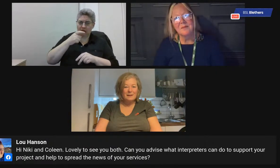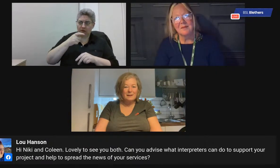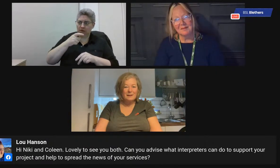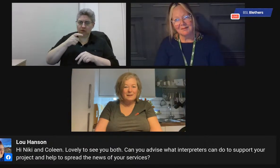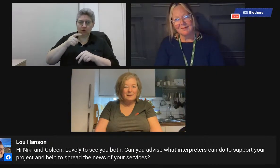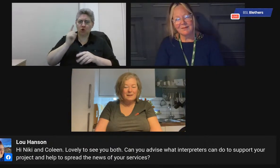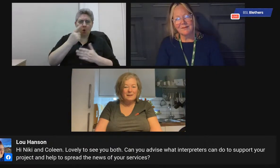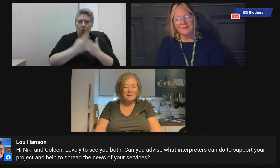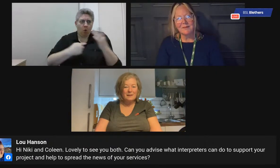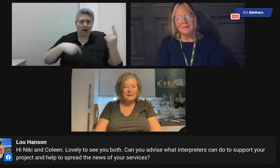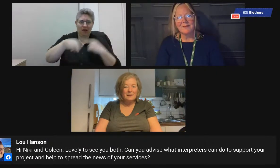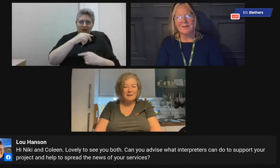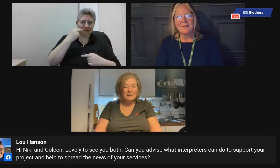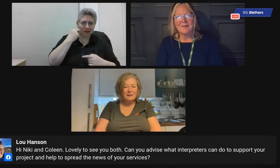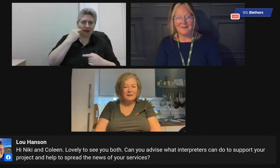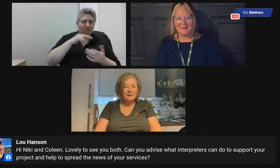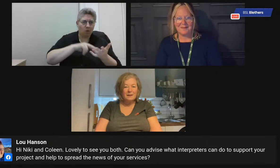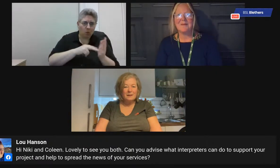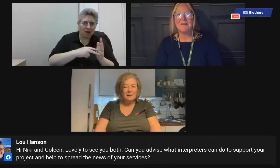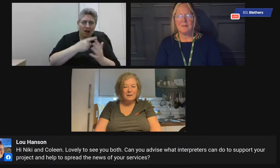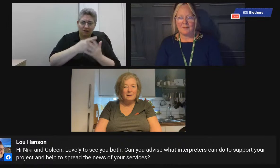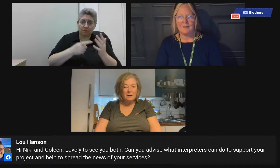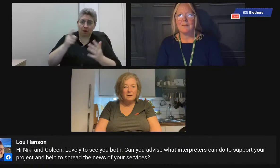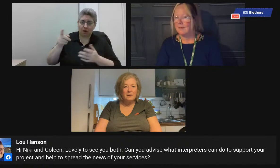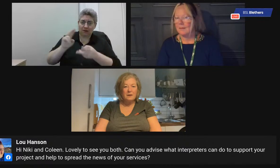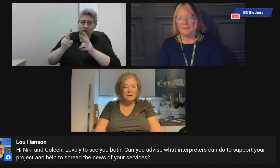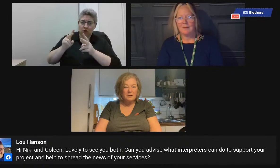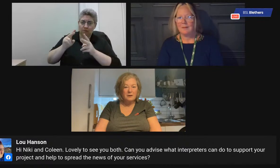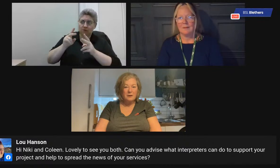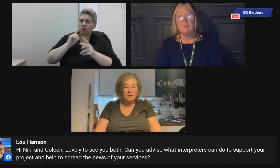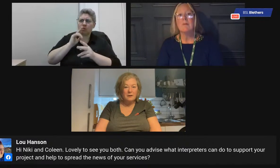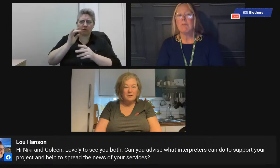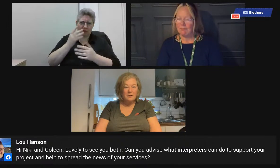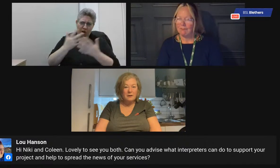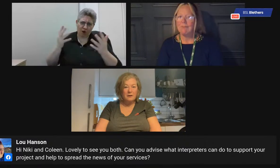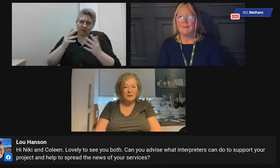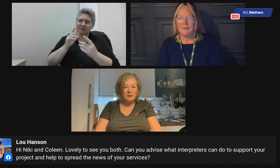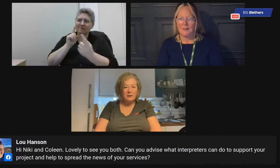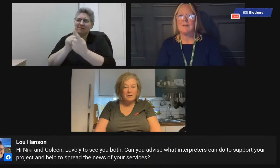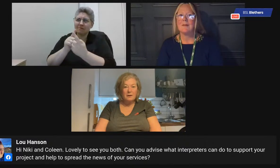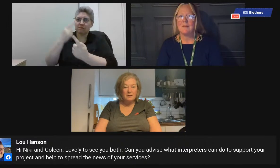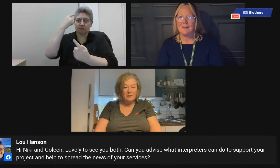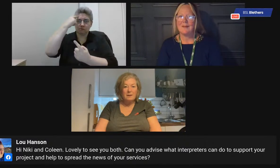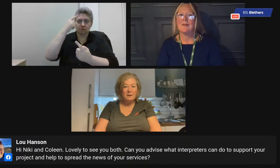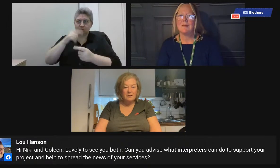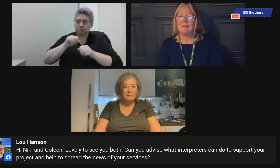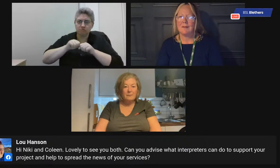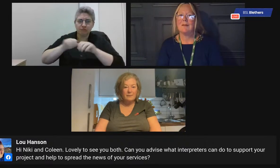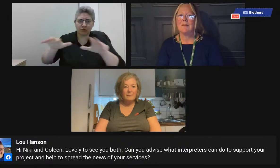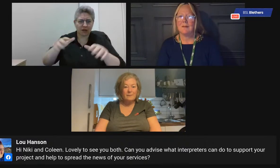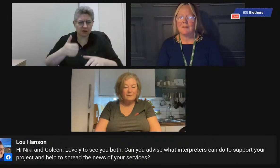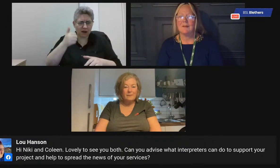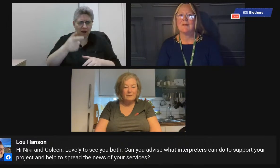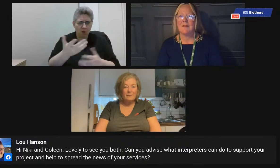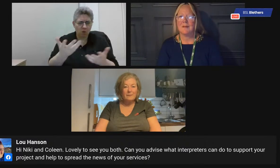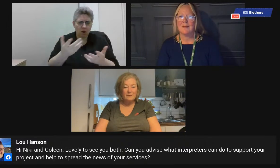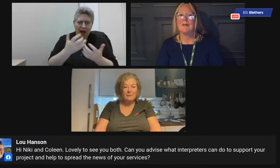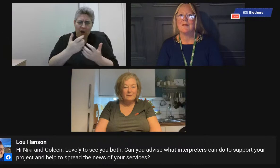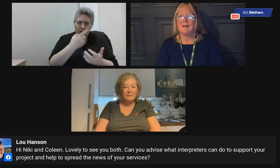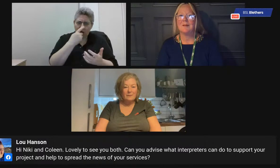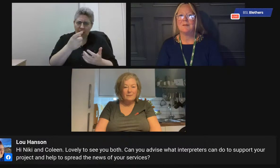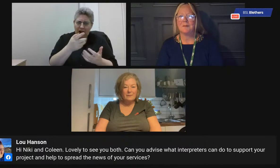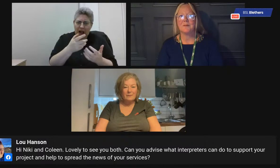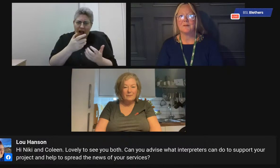interpreters can do to support your project and help to spread the news of your services? So if someone's an interpreter, obviously they meet lots